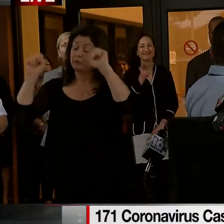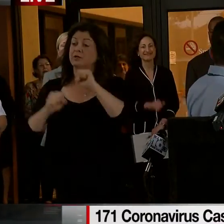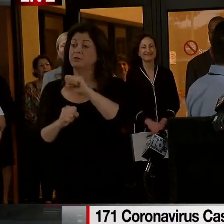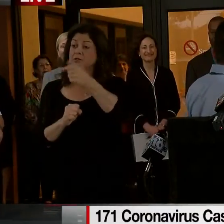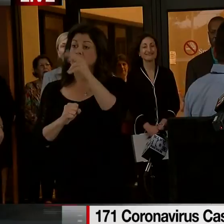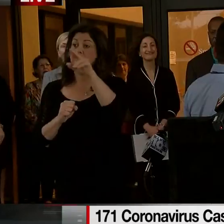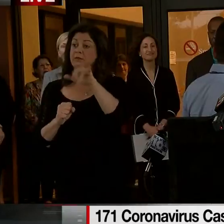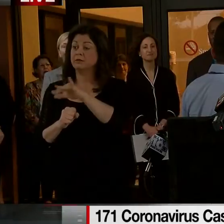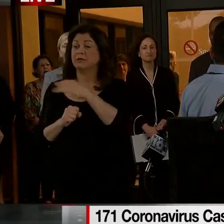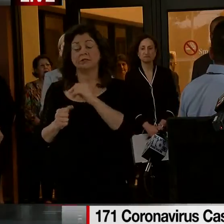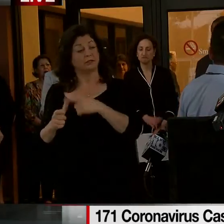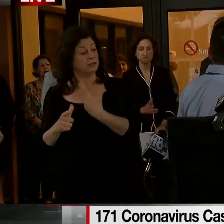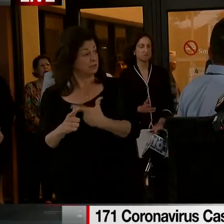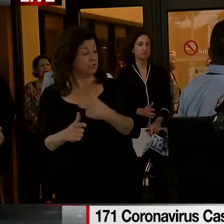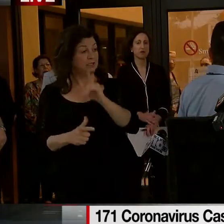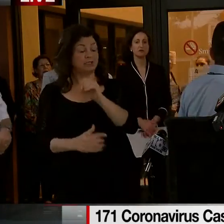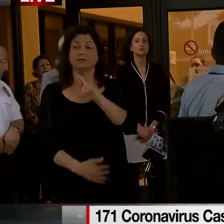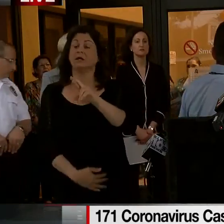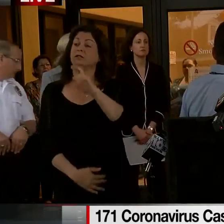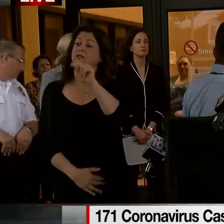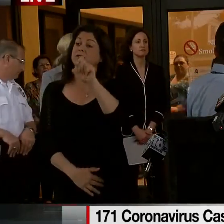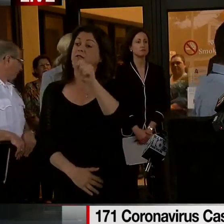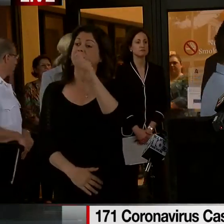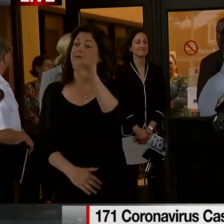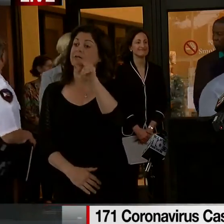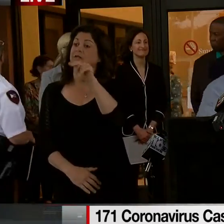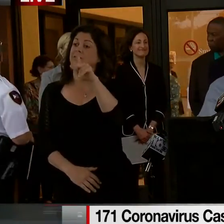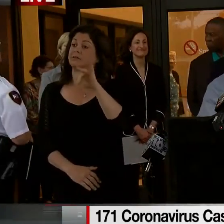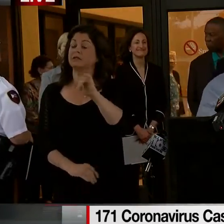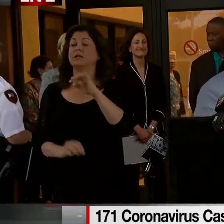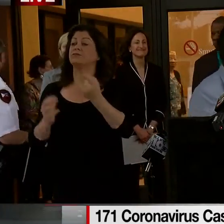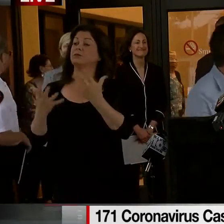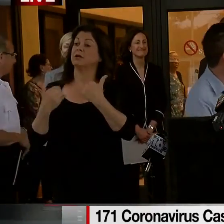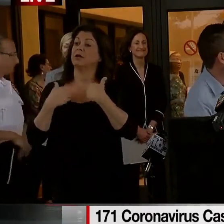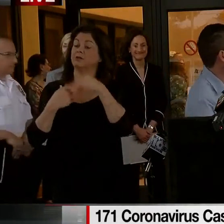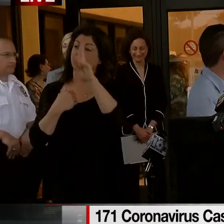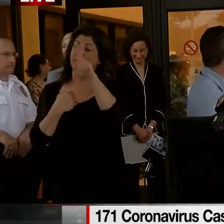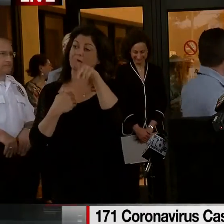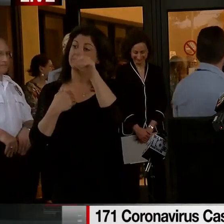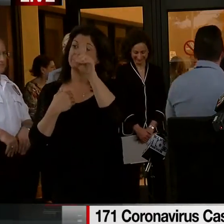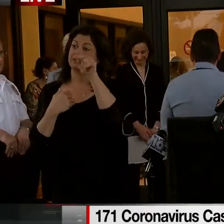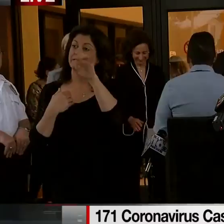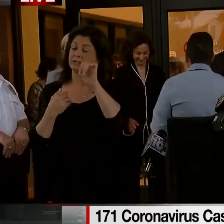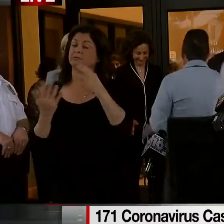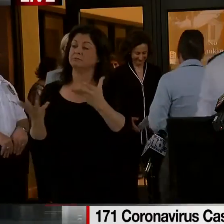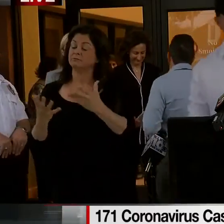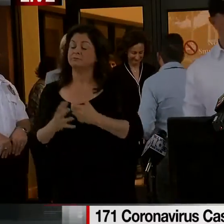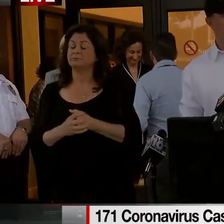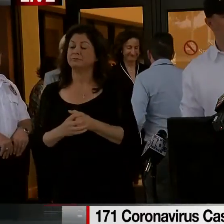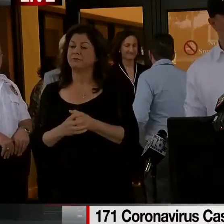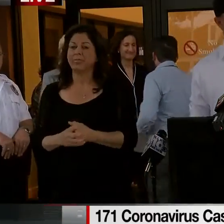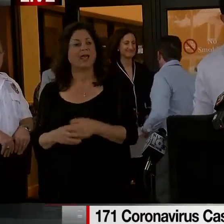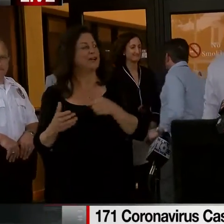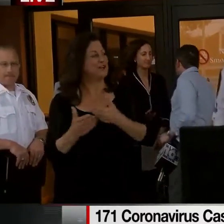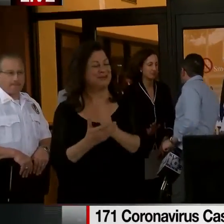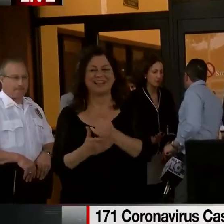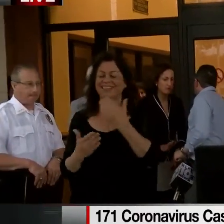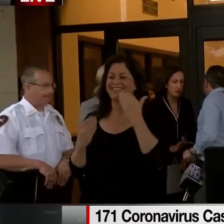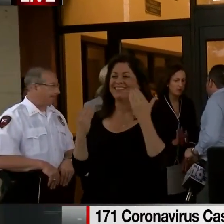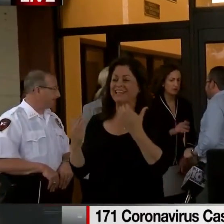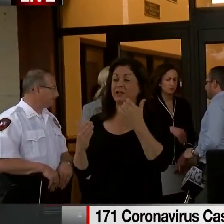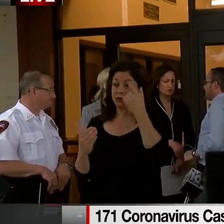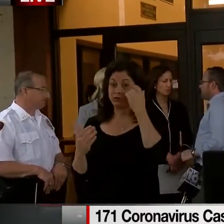Stefanski, if you have an update for us as well. Okay. Mayor President. All right. Thank you. So